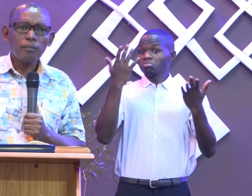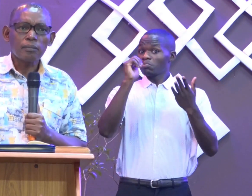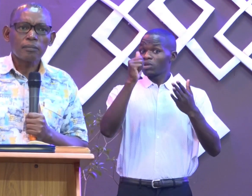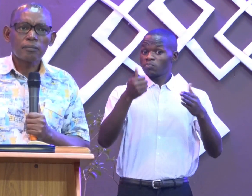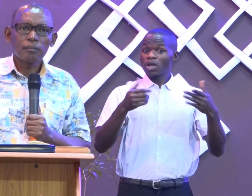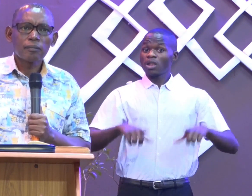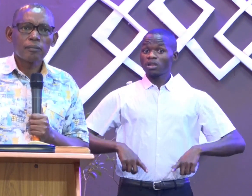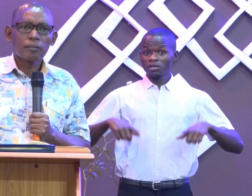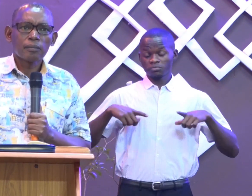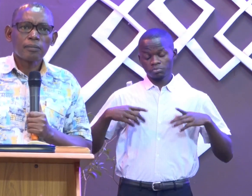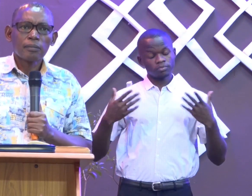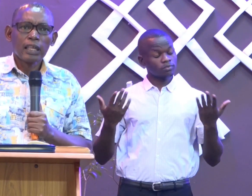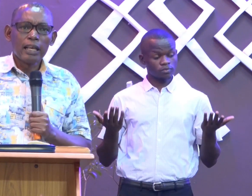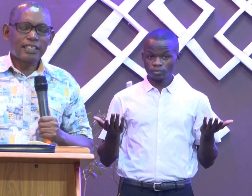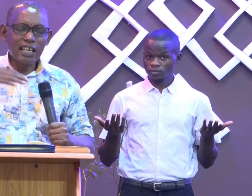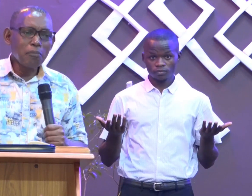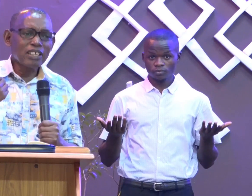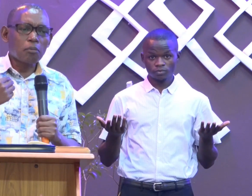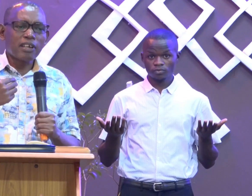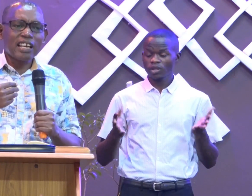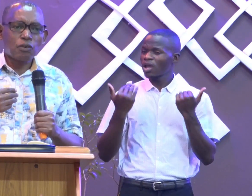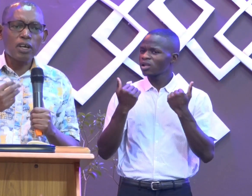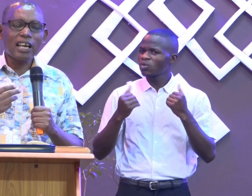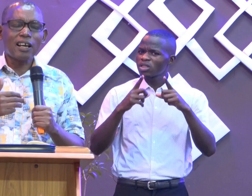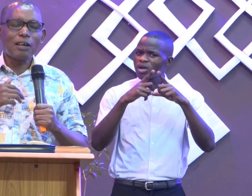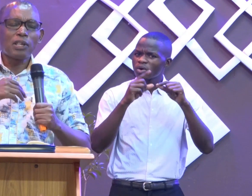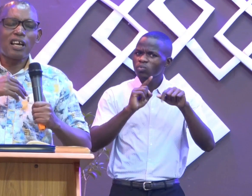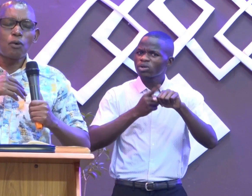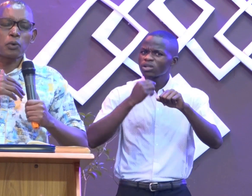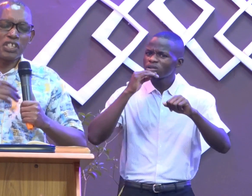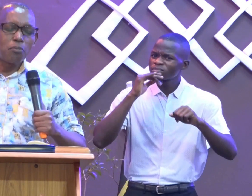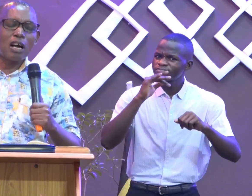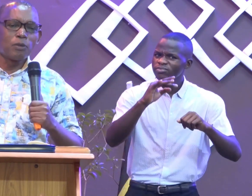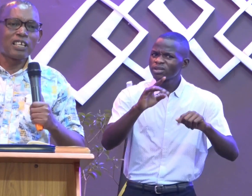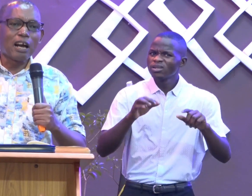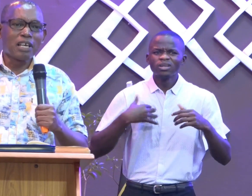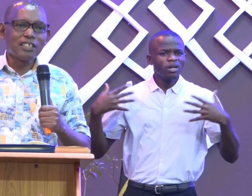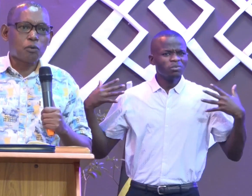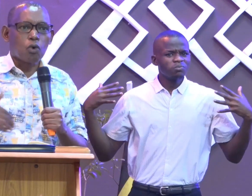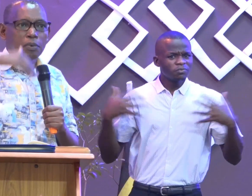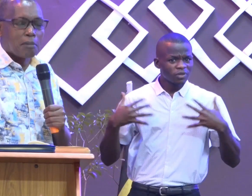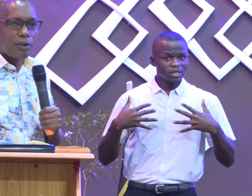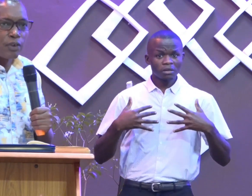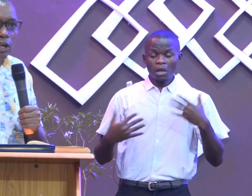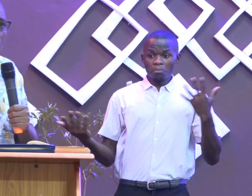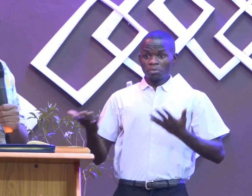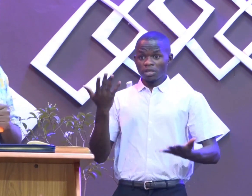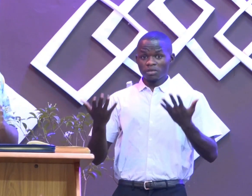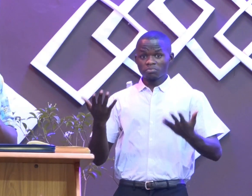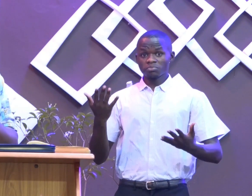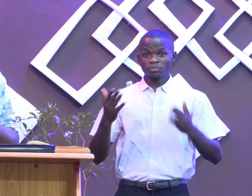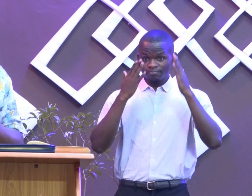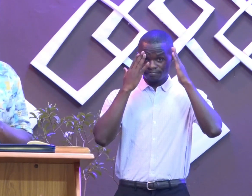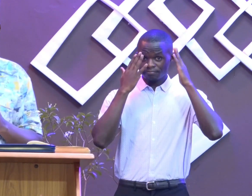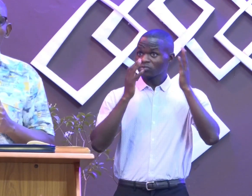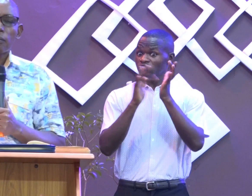you for, that's when God is going to take you. Ekigambo ekyo buli yakyogeranga nawuliranga okutyemuka munze ng'amanyi nti kolo mukama waffe lwatwala